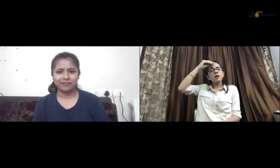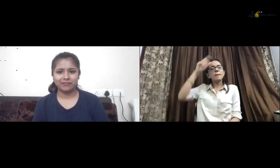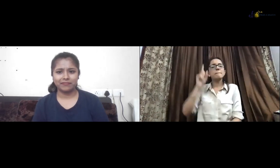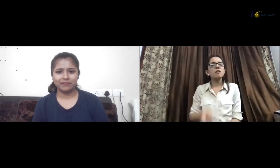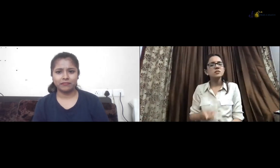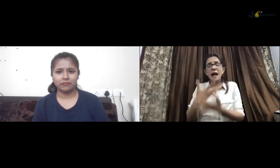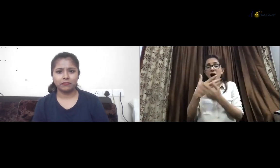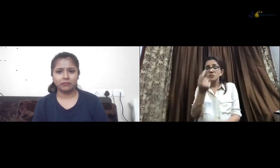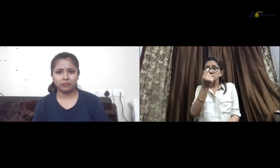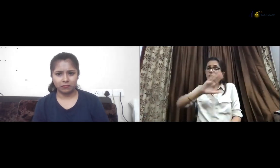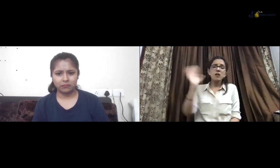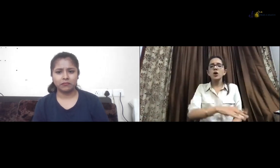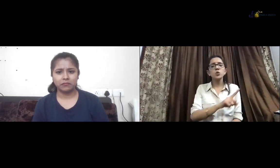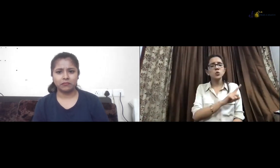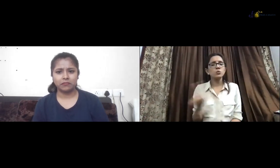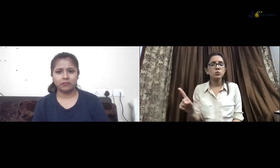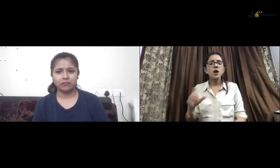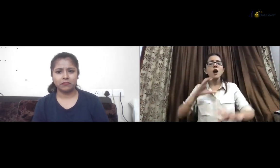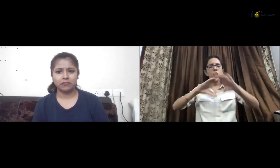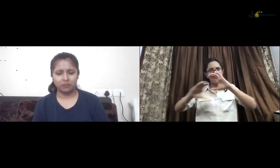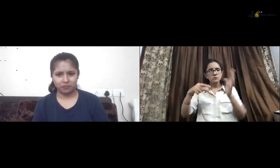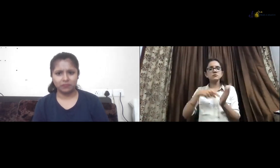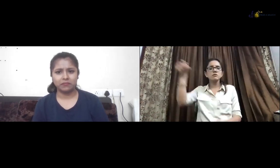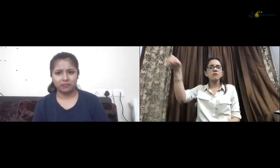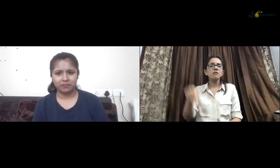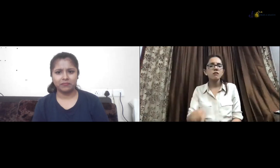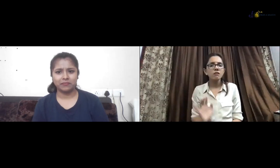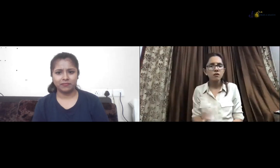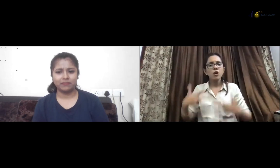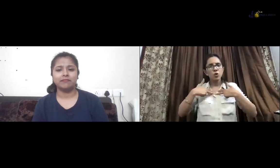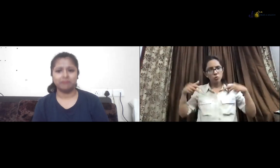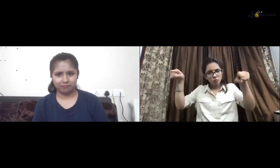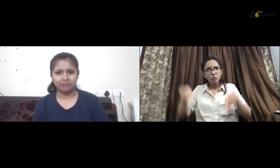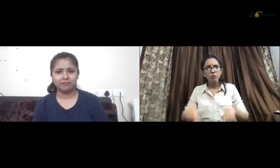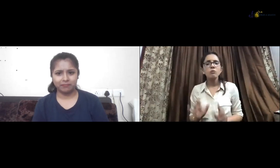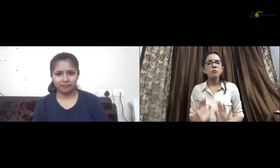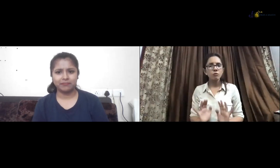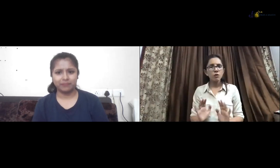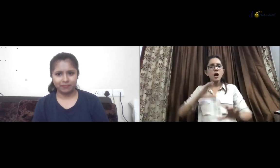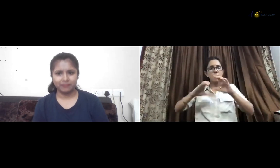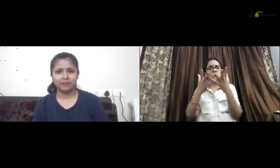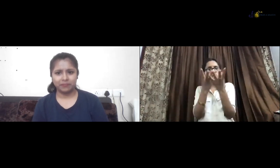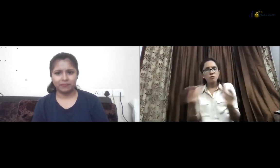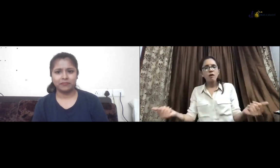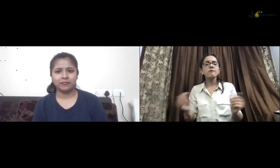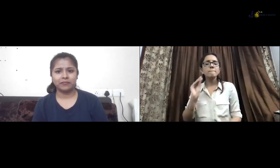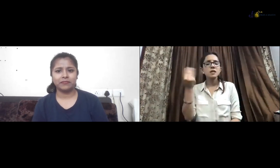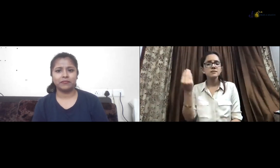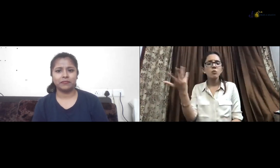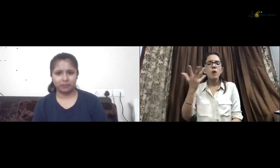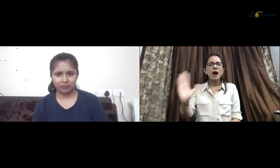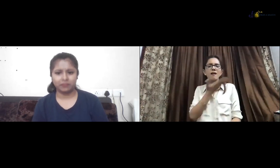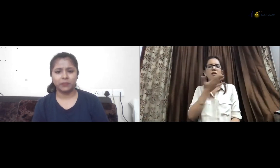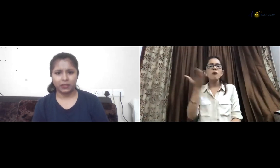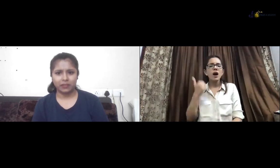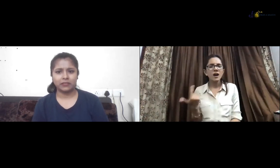and she felt confident. So no, you can't slap even once time. So you need